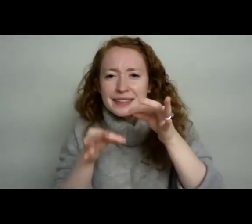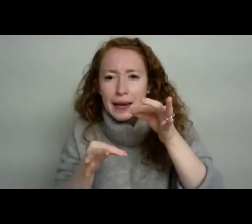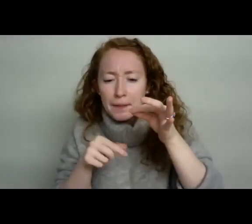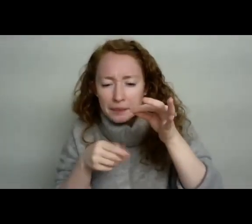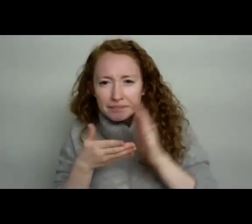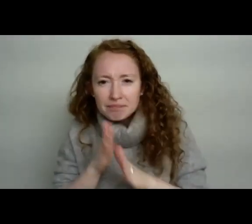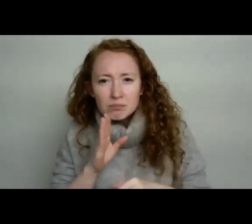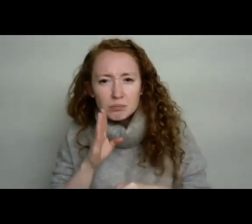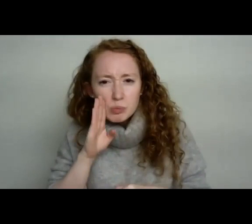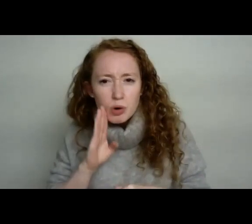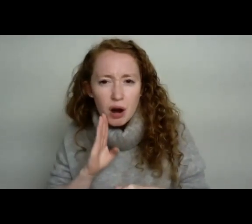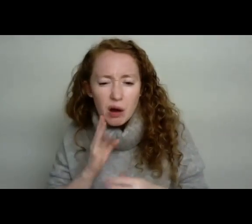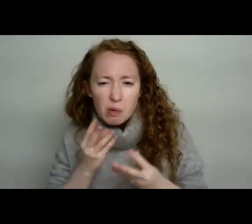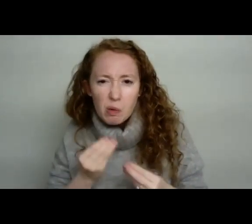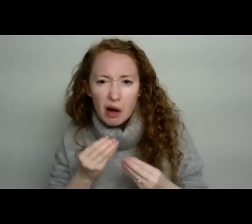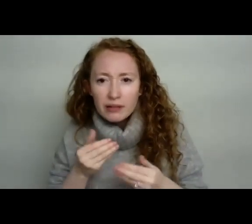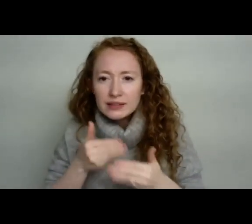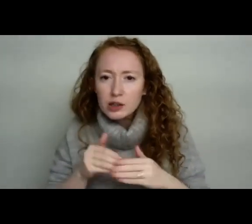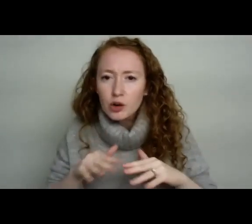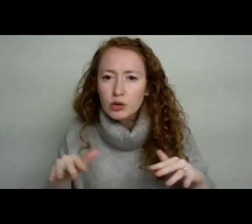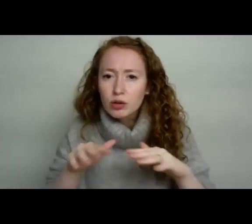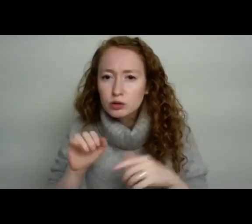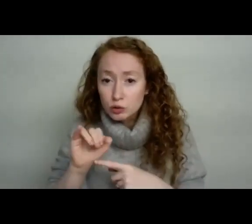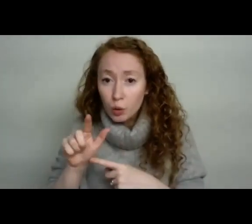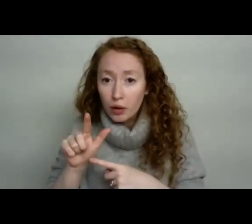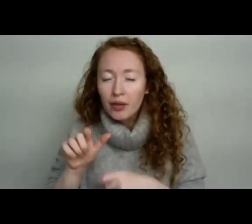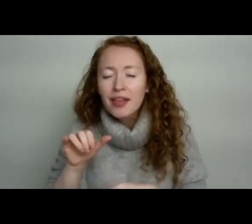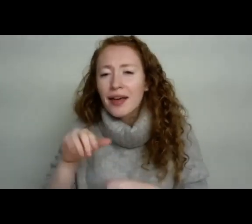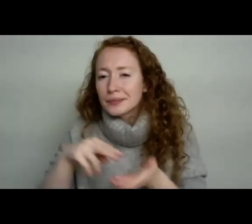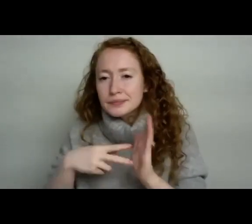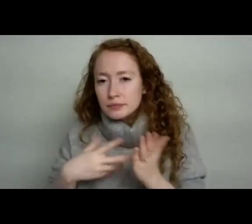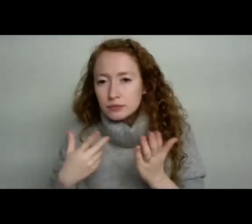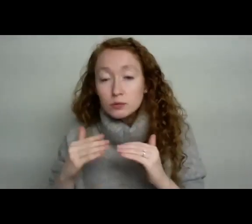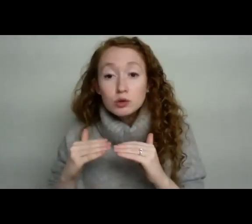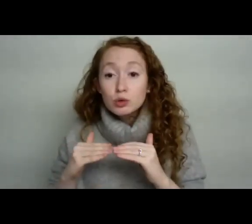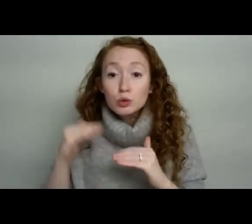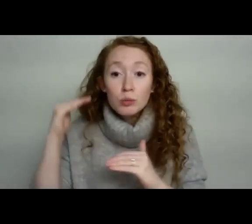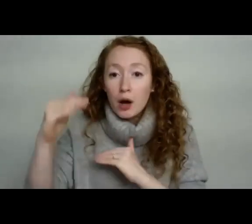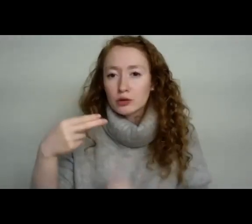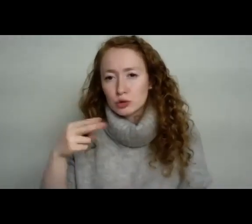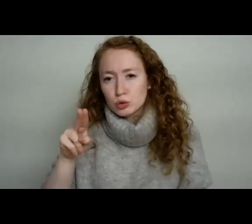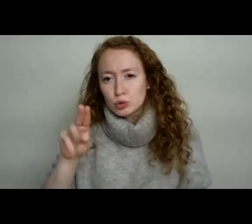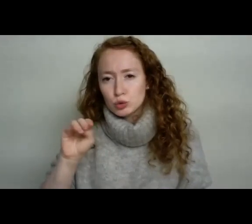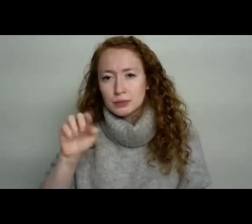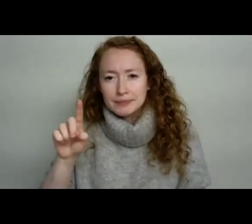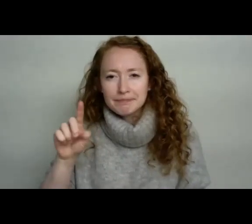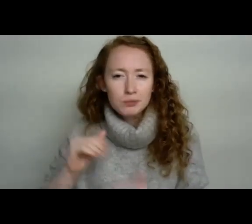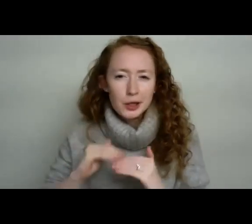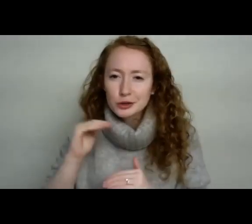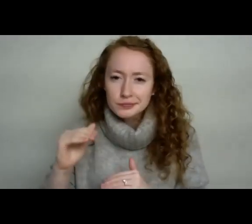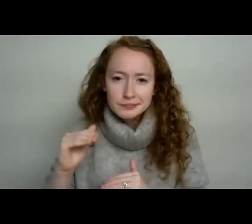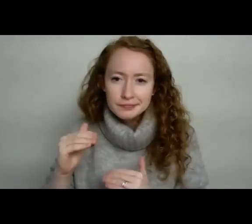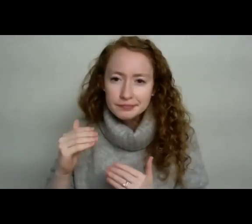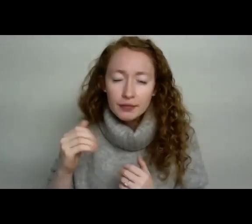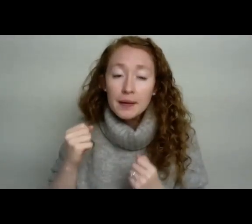brown and mushy. And that basically is a function of too much humidity. And so there's a lot of wonderful